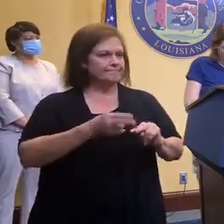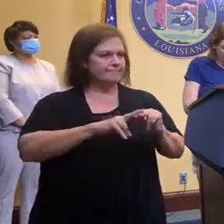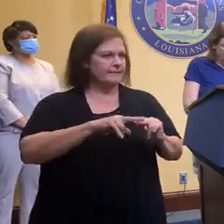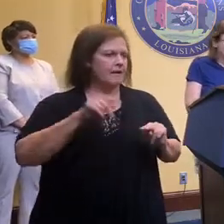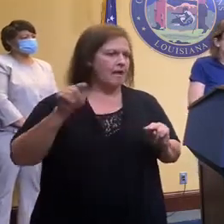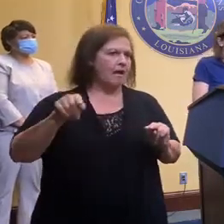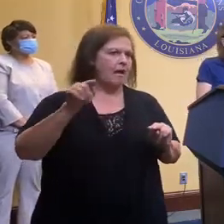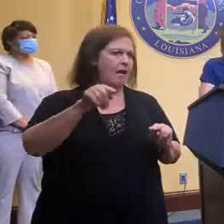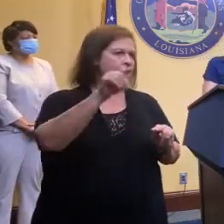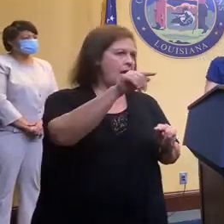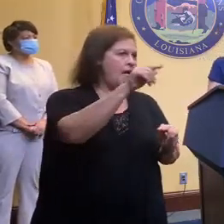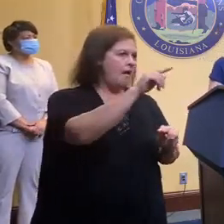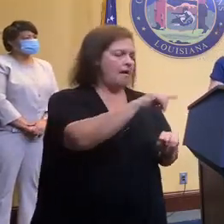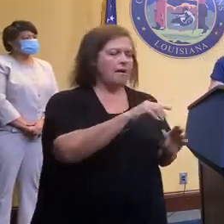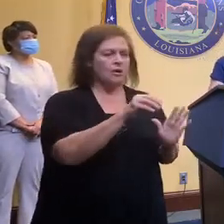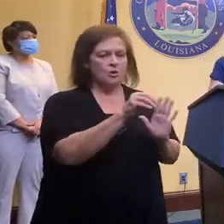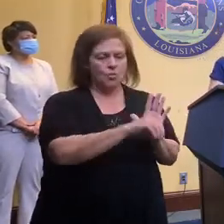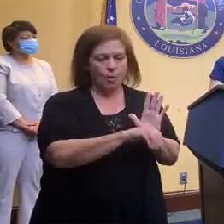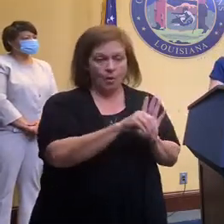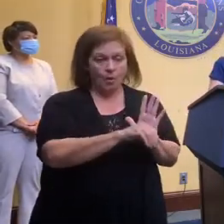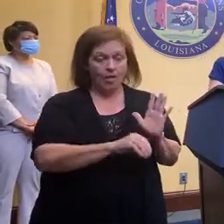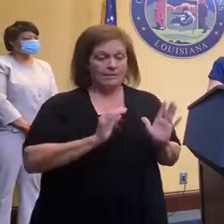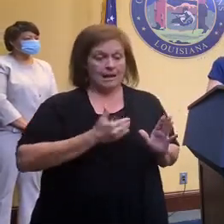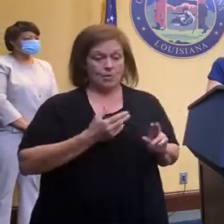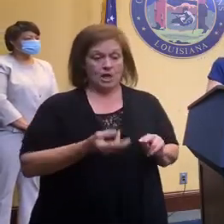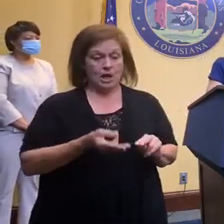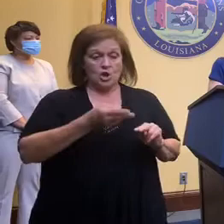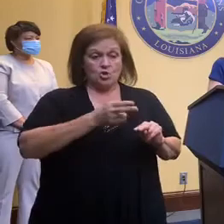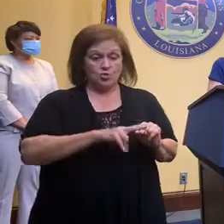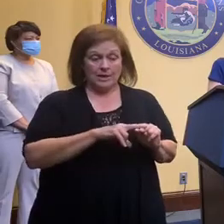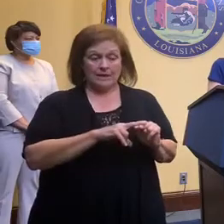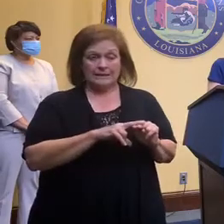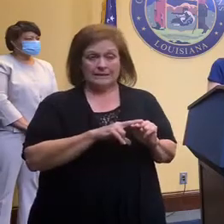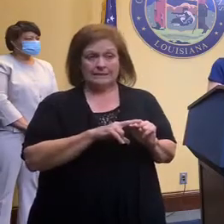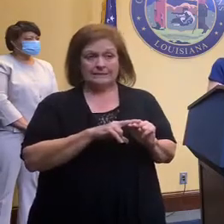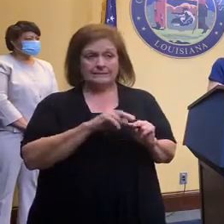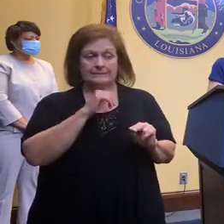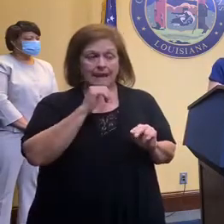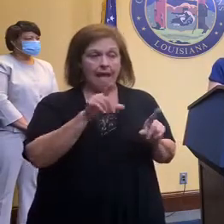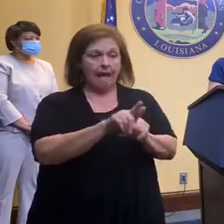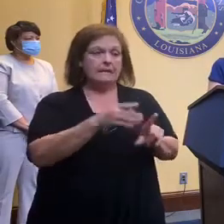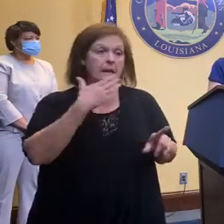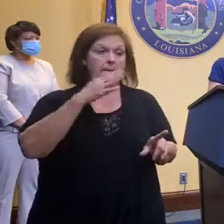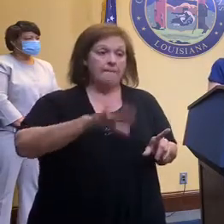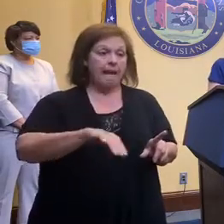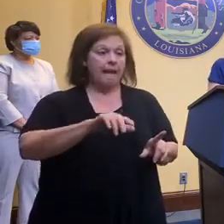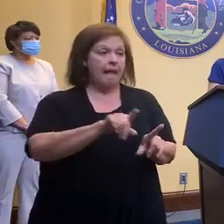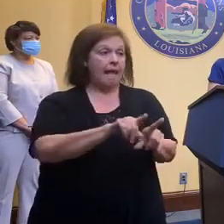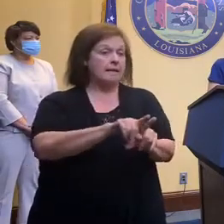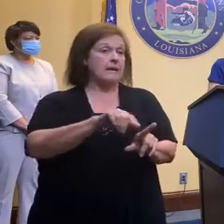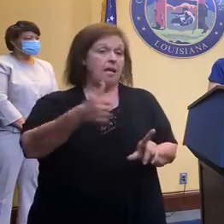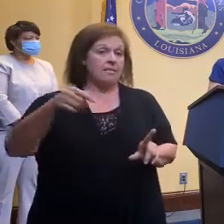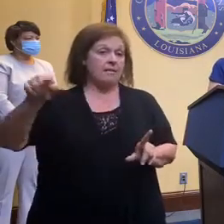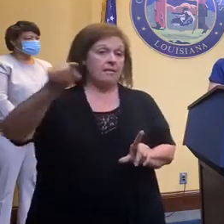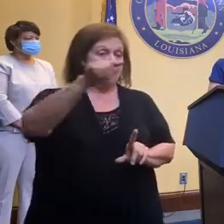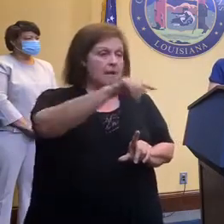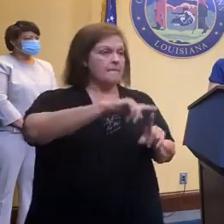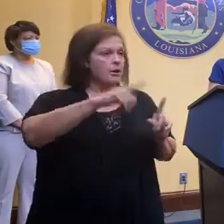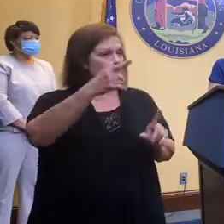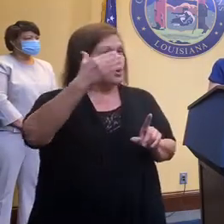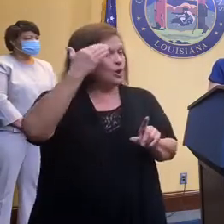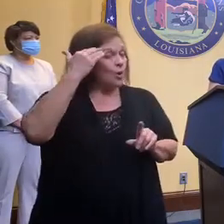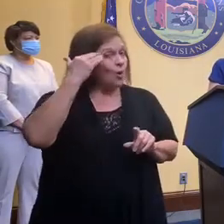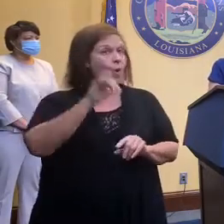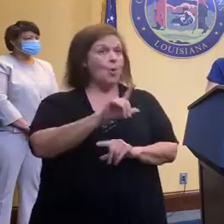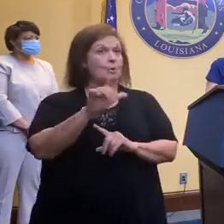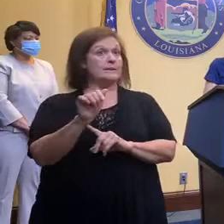state. In New Orleans, our increase has not been as steep as other regions, but we all know that as Louisiana